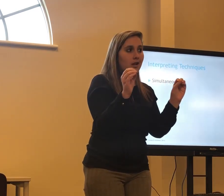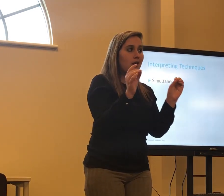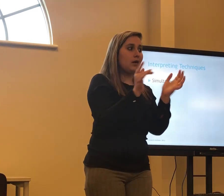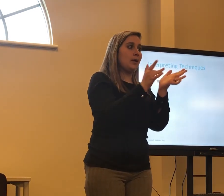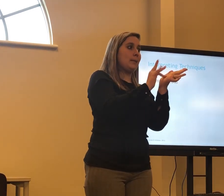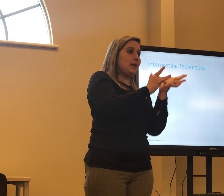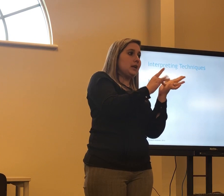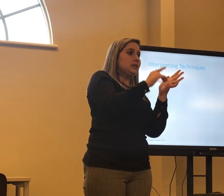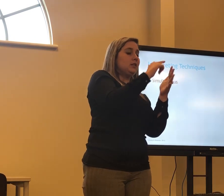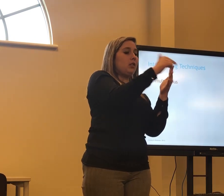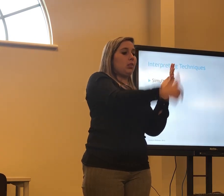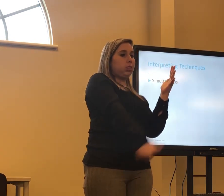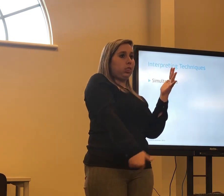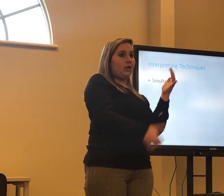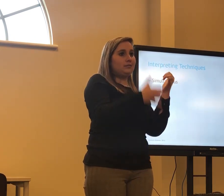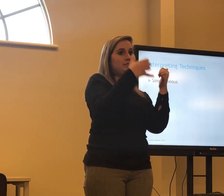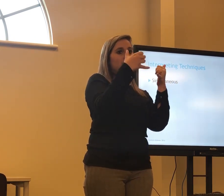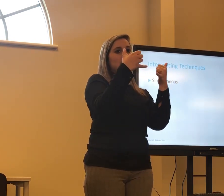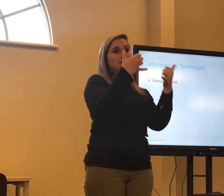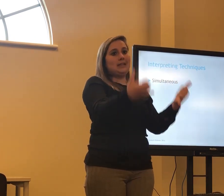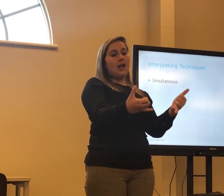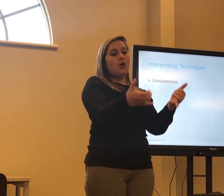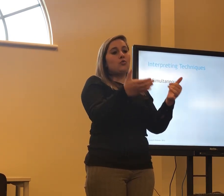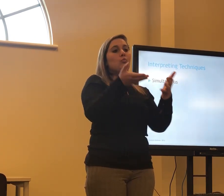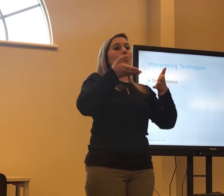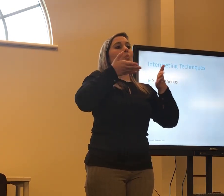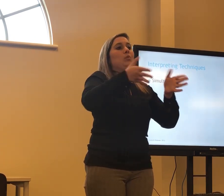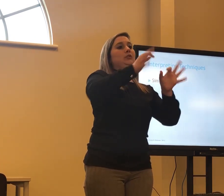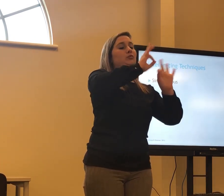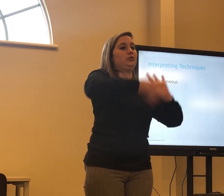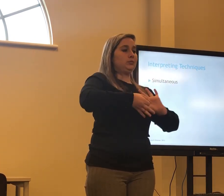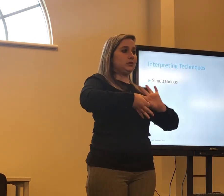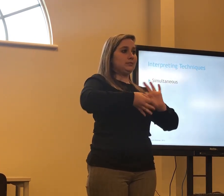So simultaneous. This is one we practice a lot.